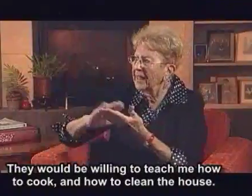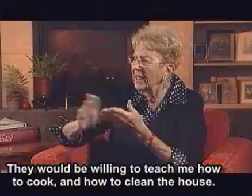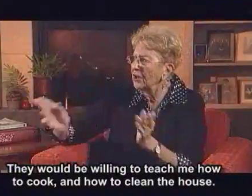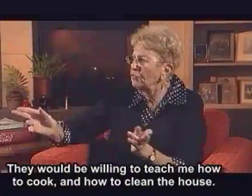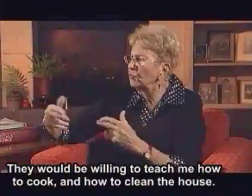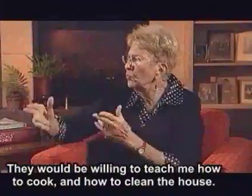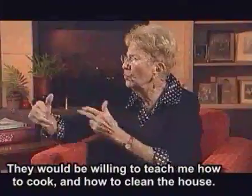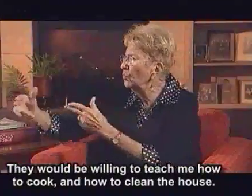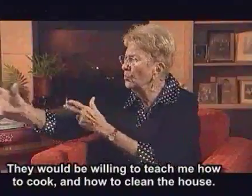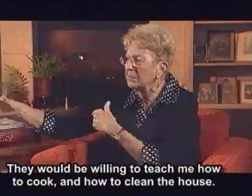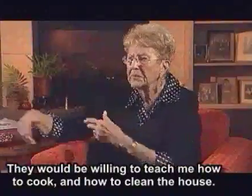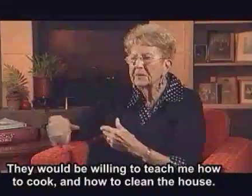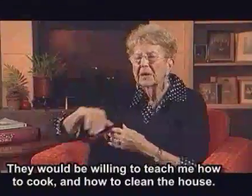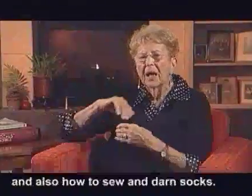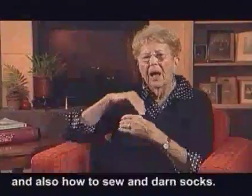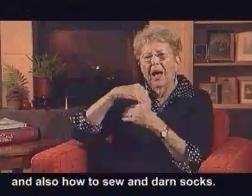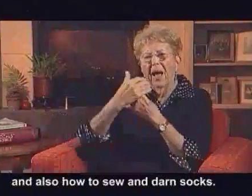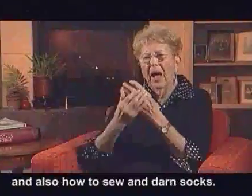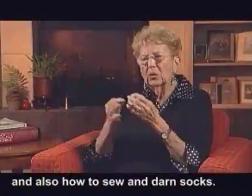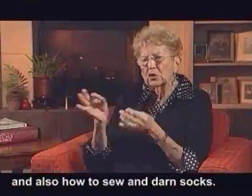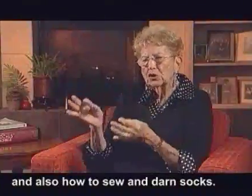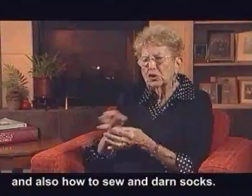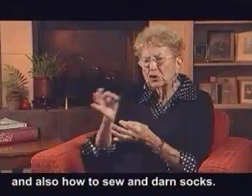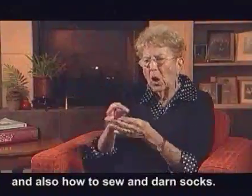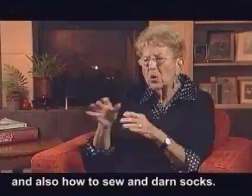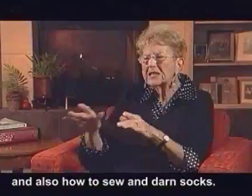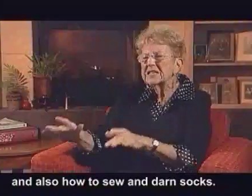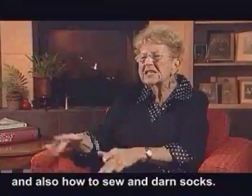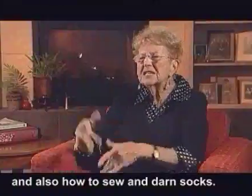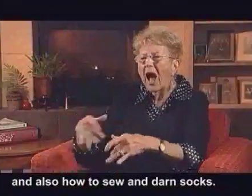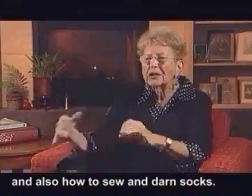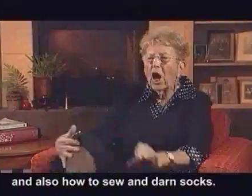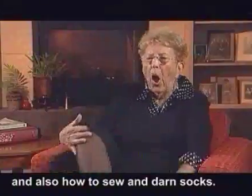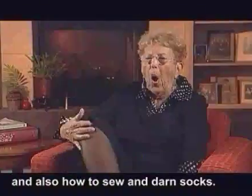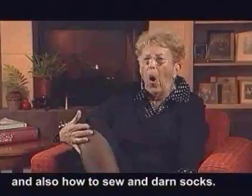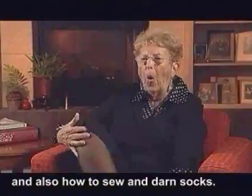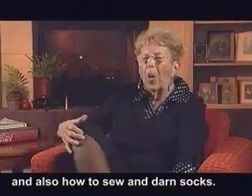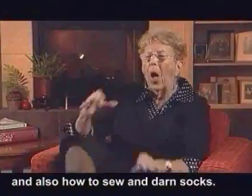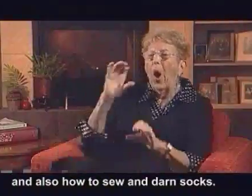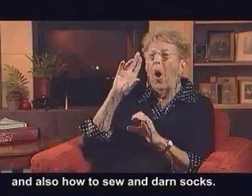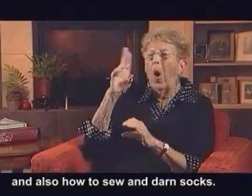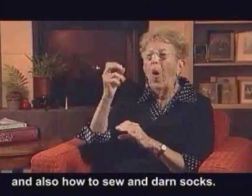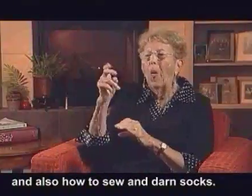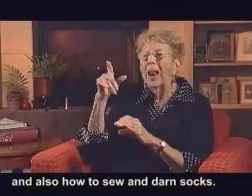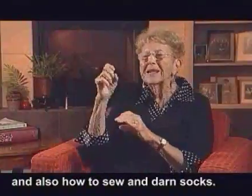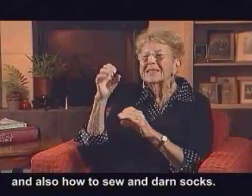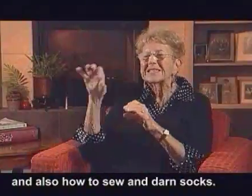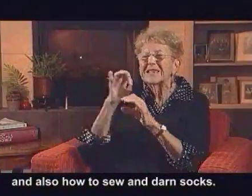and clean the house, and also how to sew and darn socks.